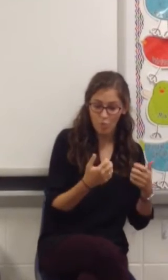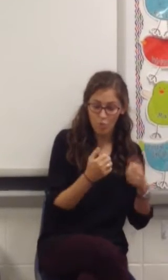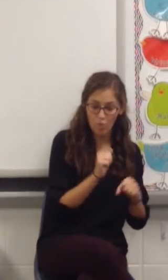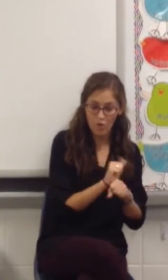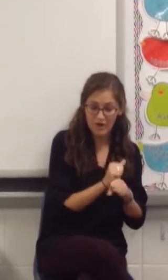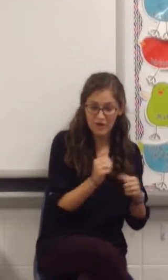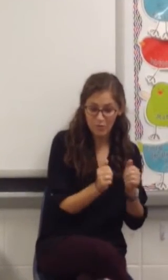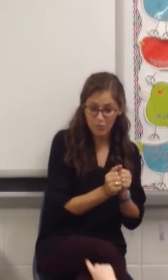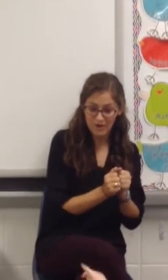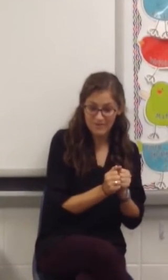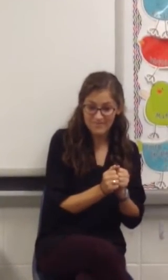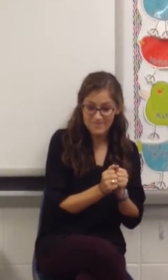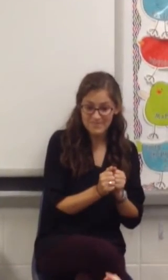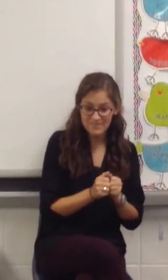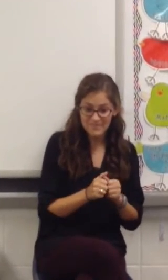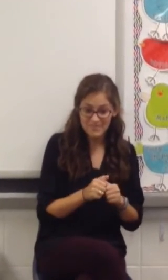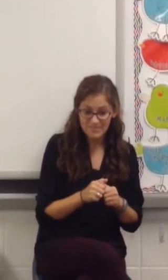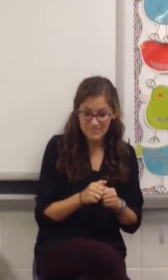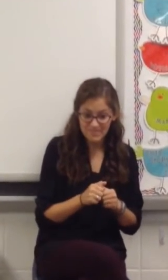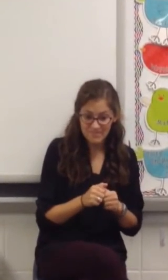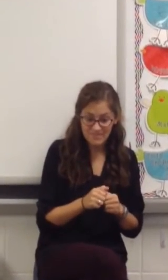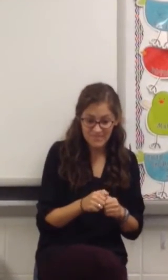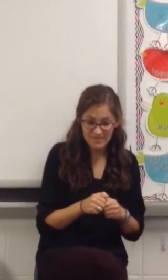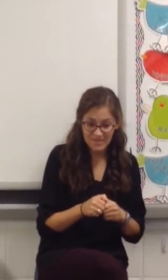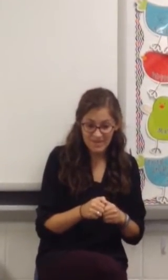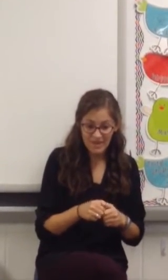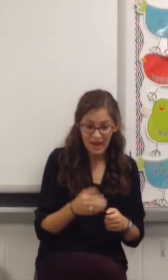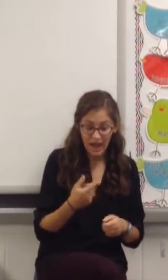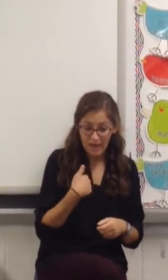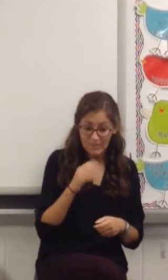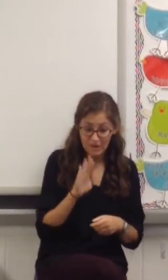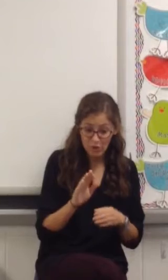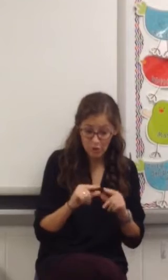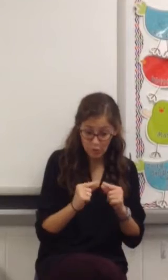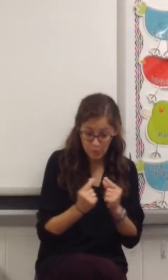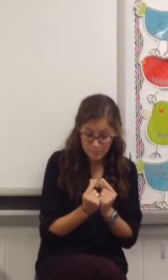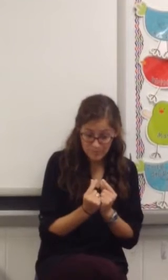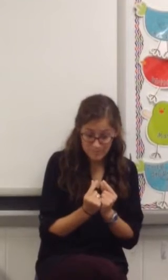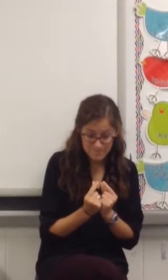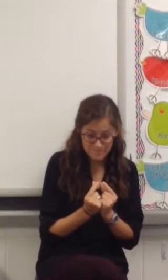Haven, you're not paying attention at all. Harrison,